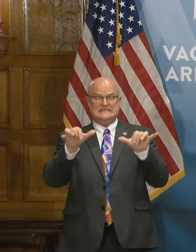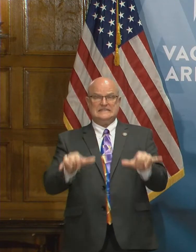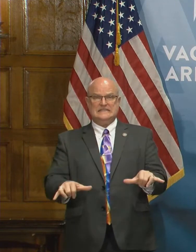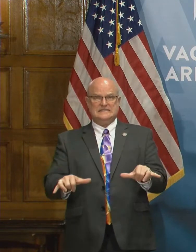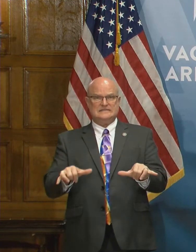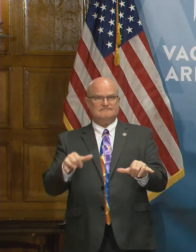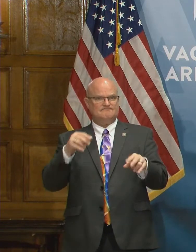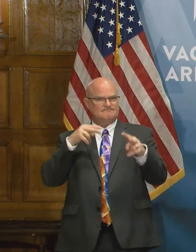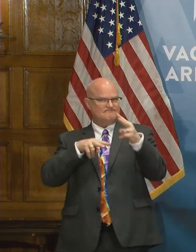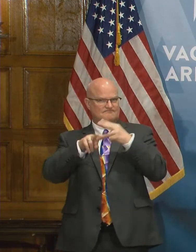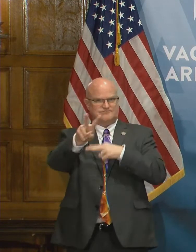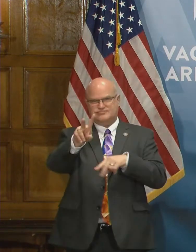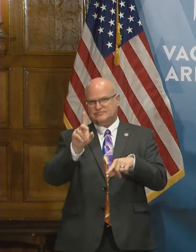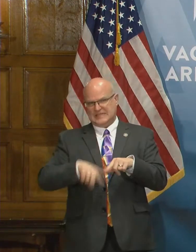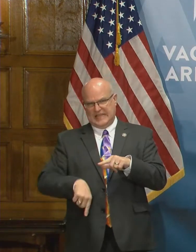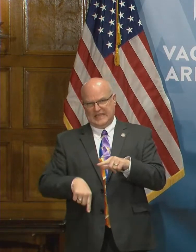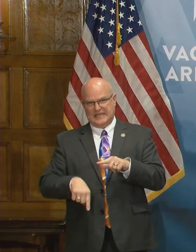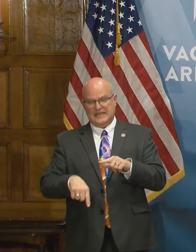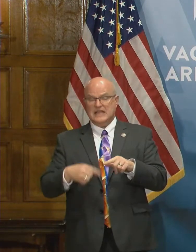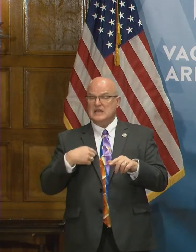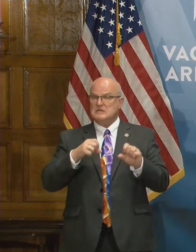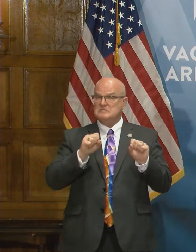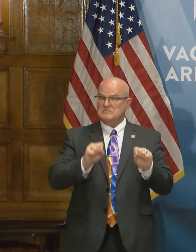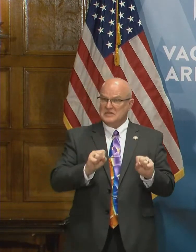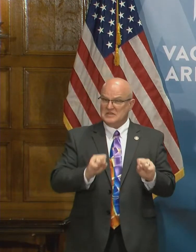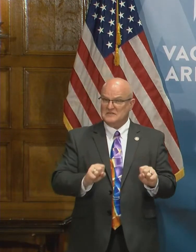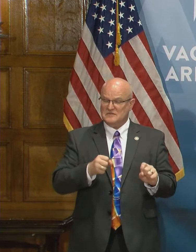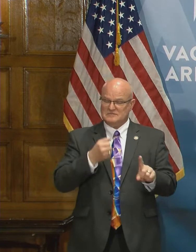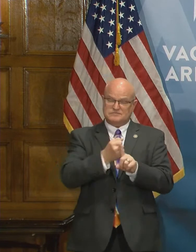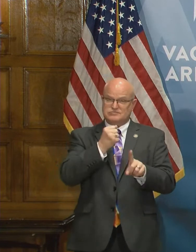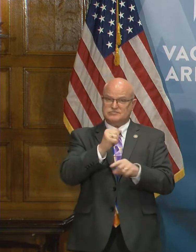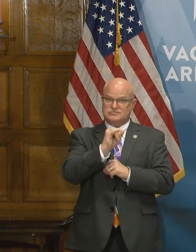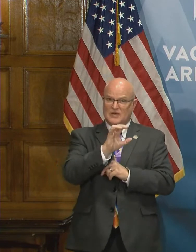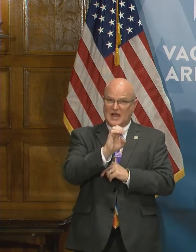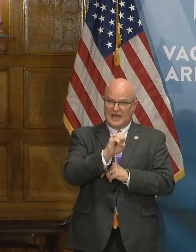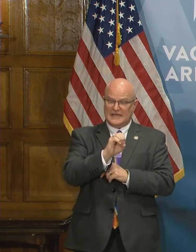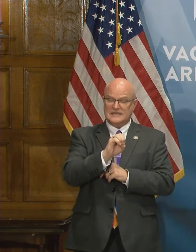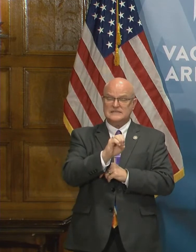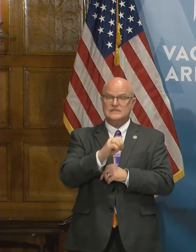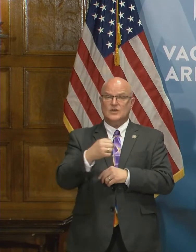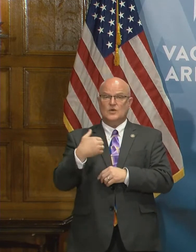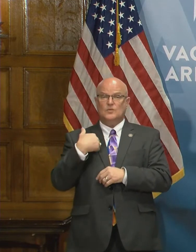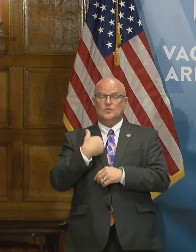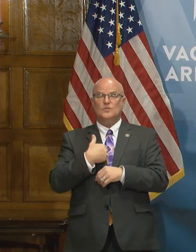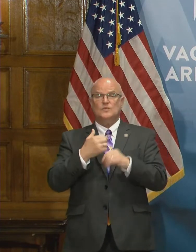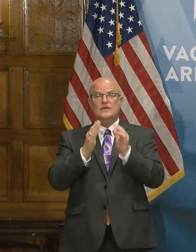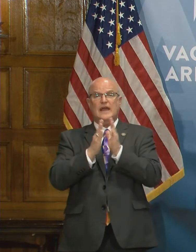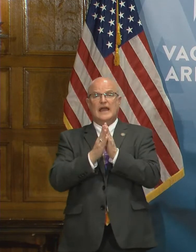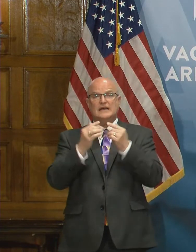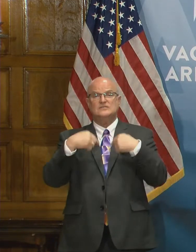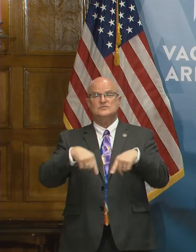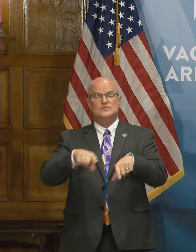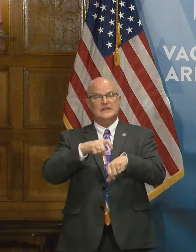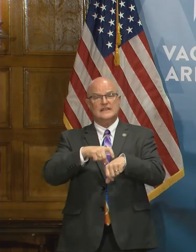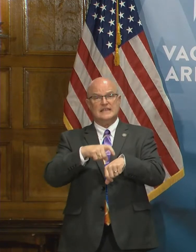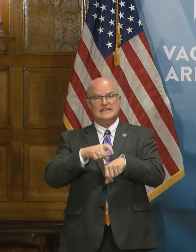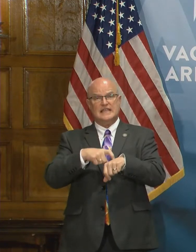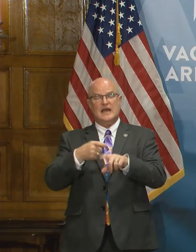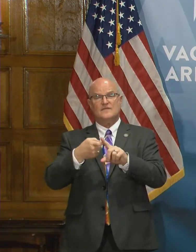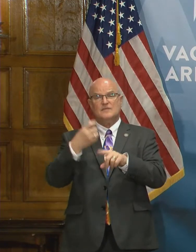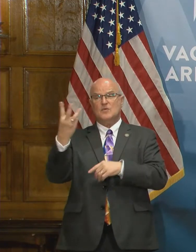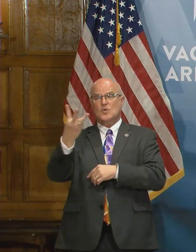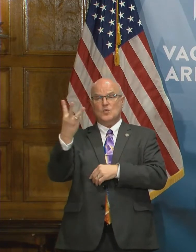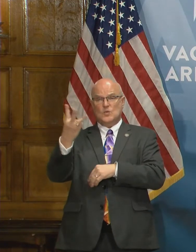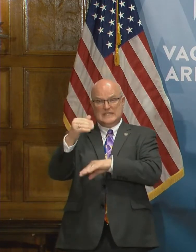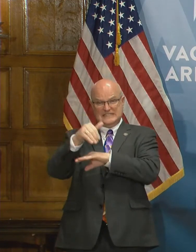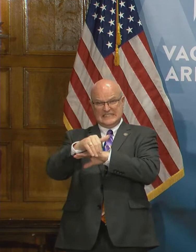system, still very unpredictable, has the potential for significant ice We are asking that during that period, roughly from